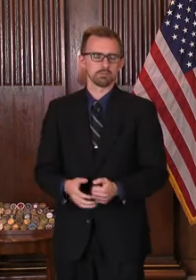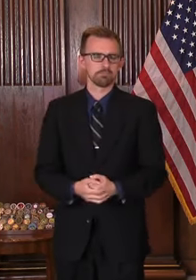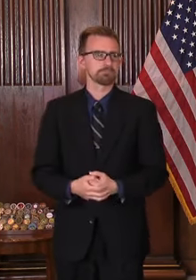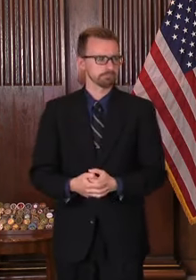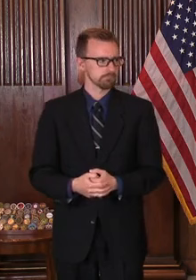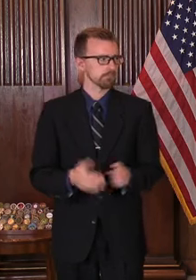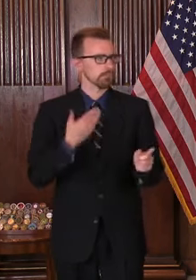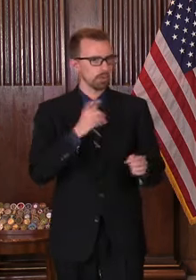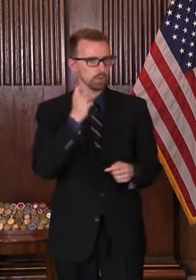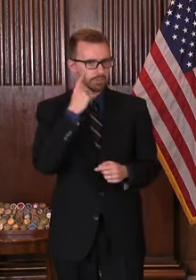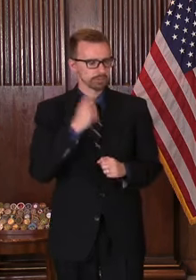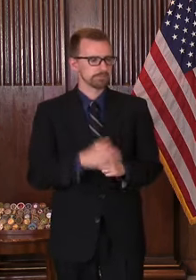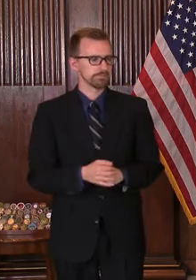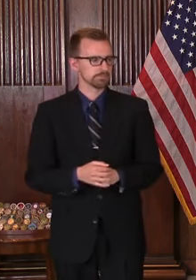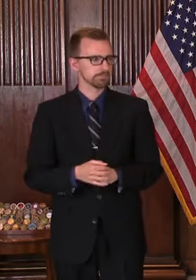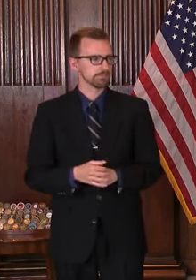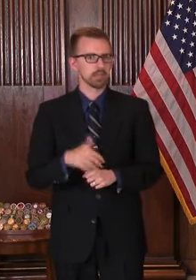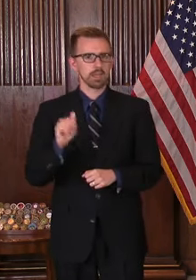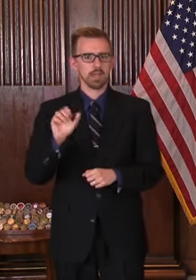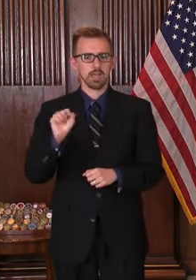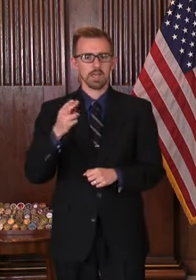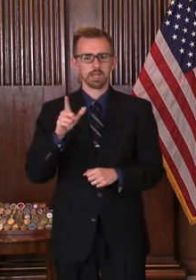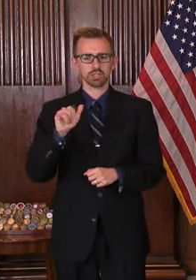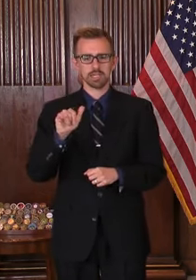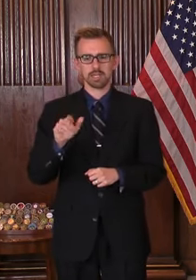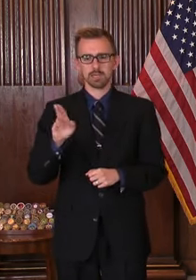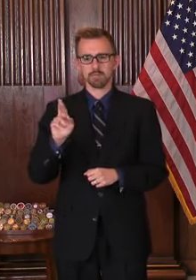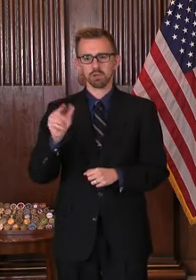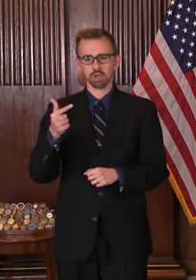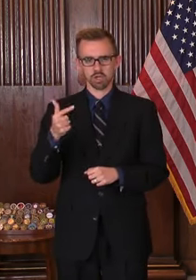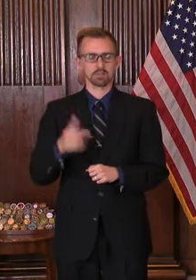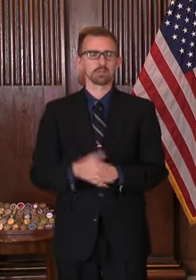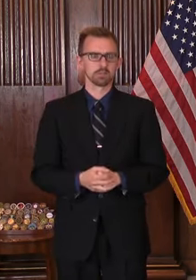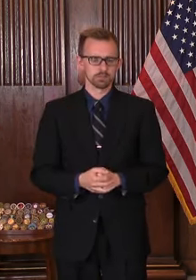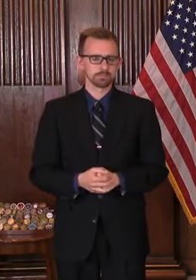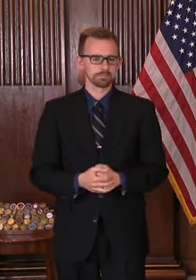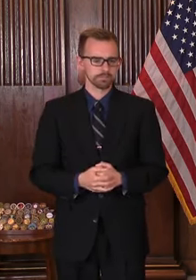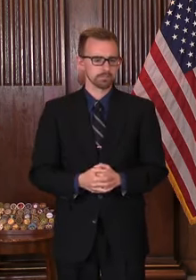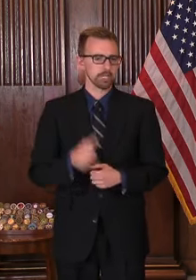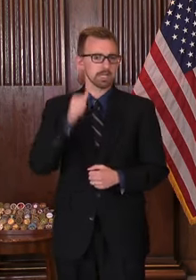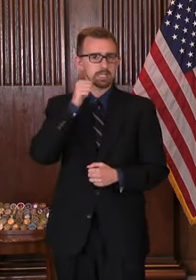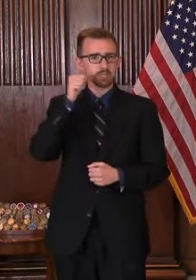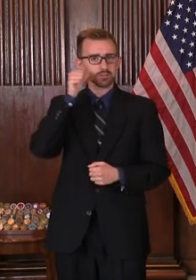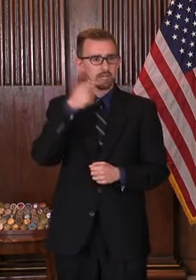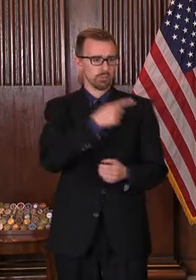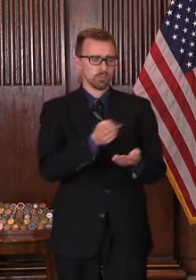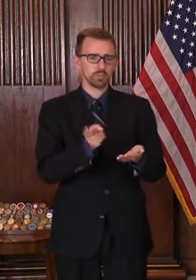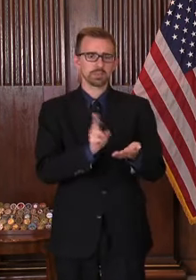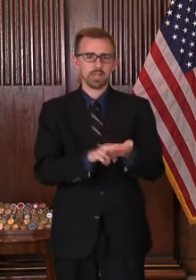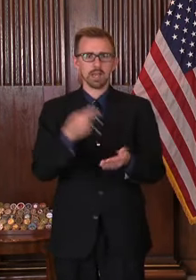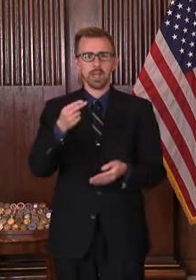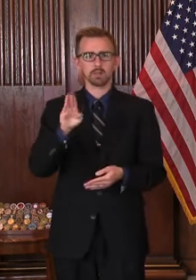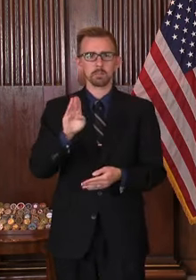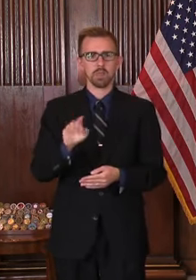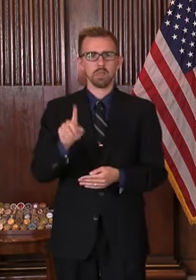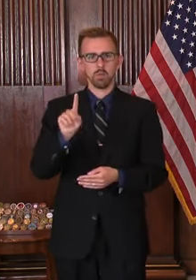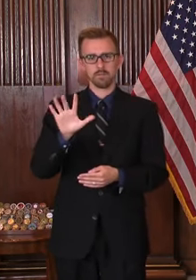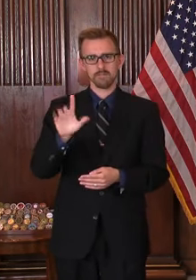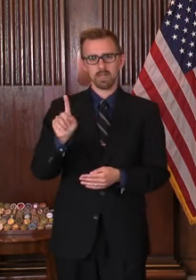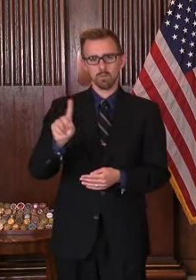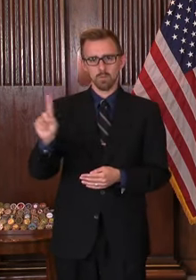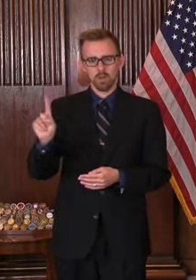Governor. This question is from Ashley Byrd from Learfield. Yesterday, Governor, you signed House Bill 1511